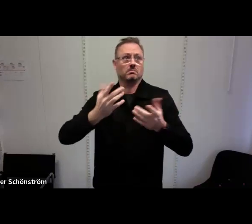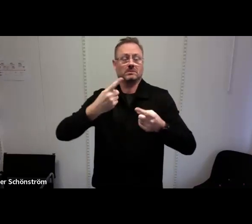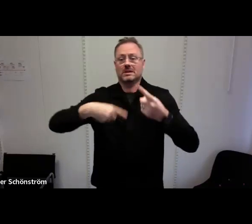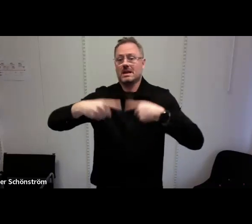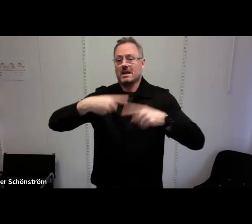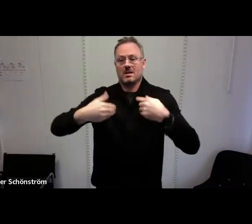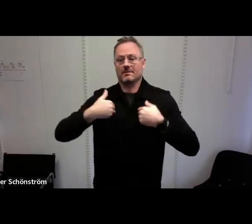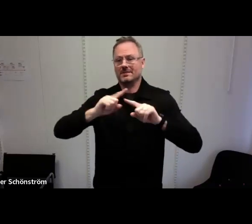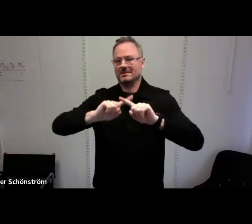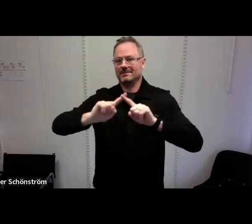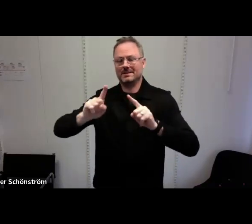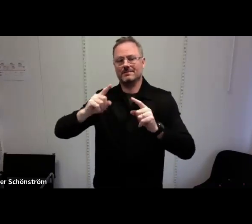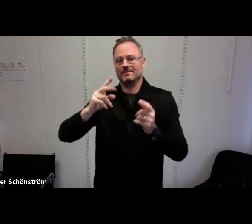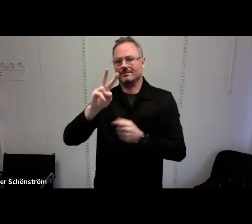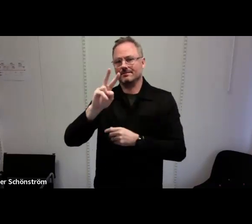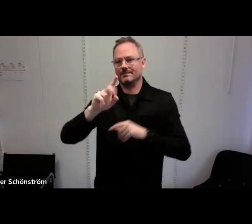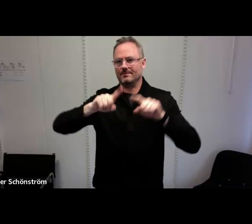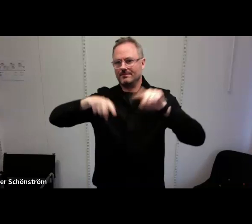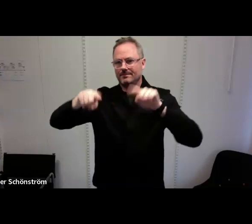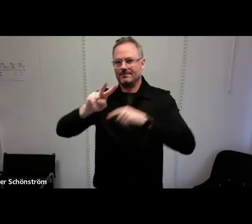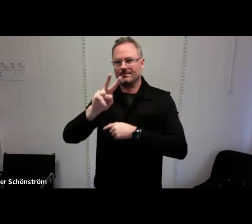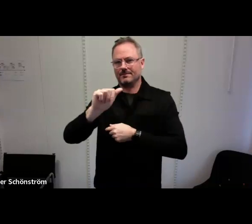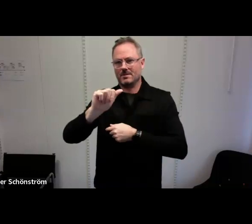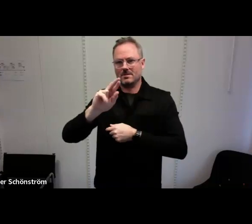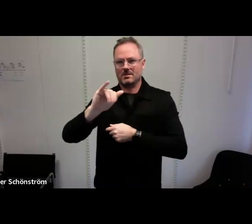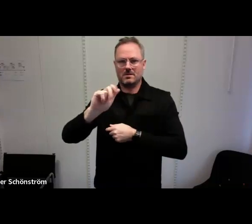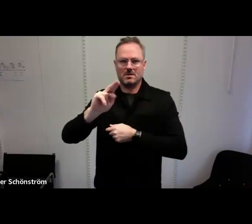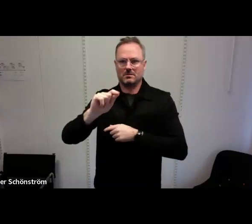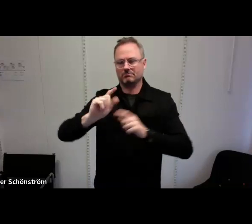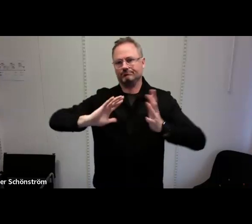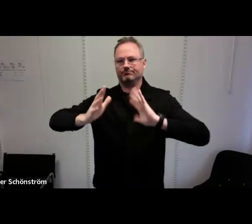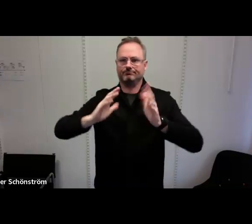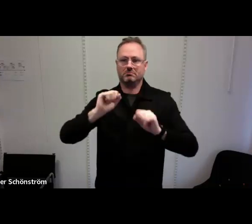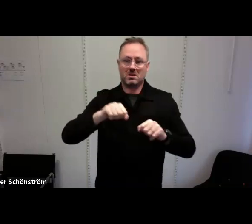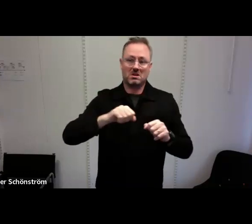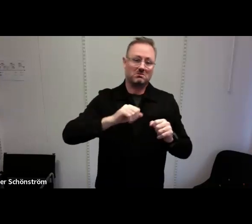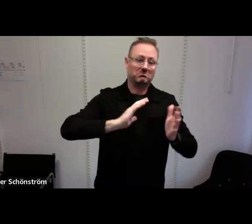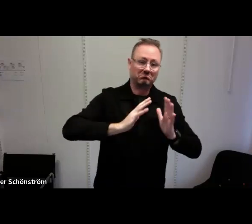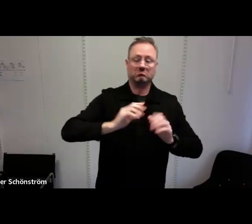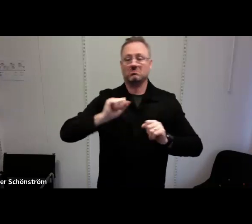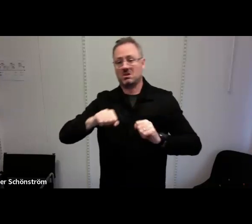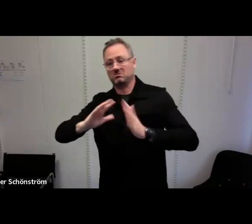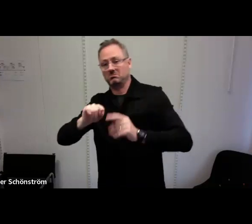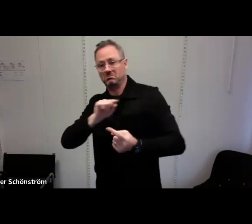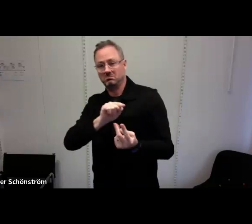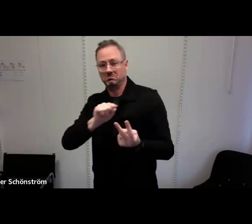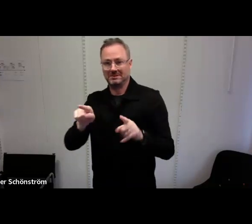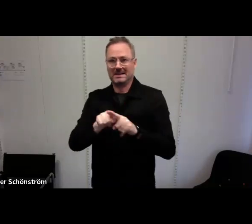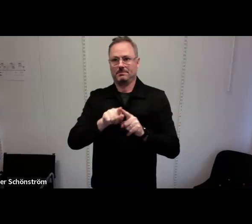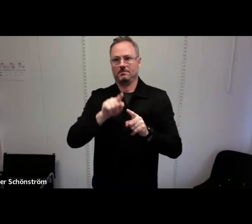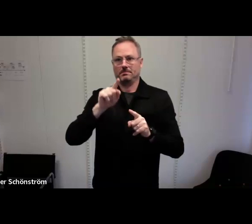be consistent. Now, there are some signs which have their own natural variations of how they are